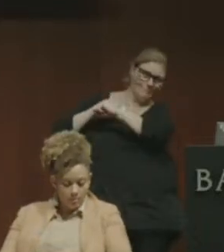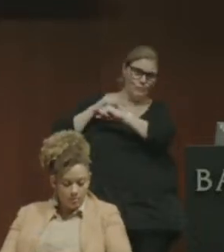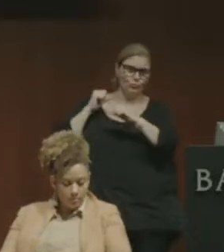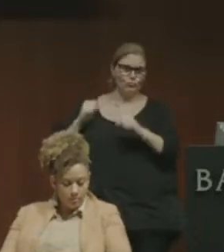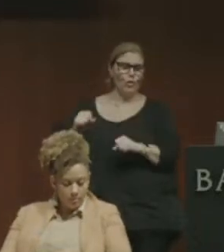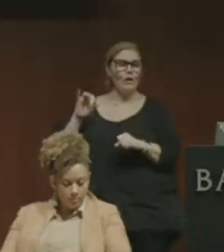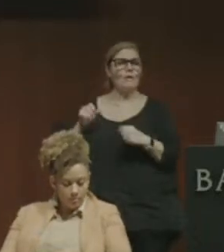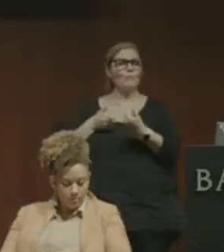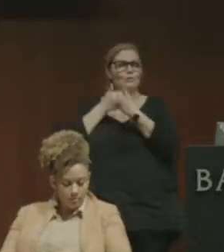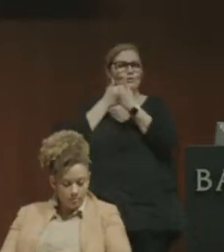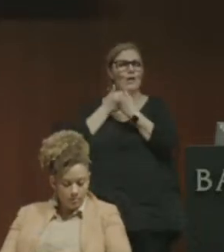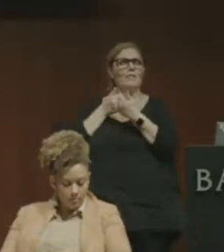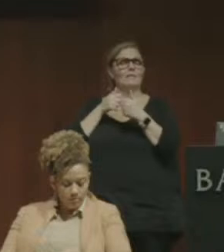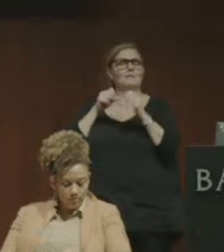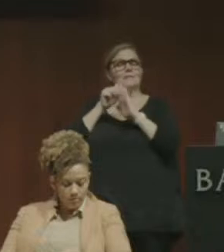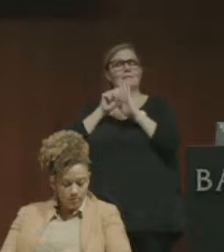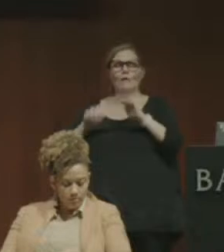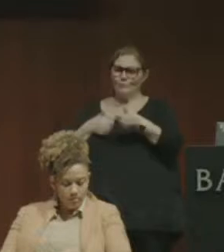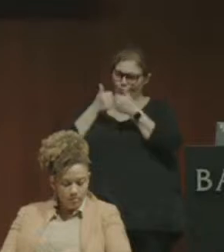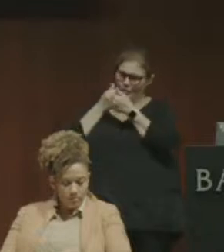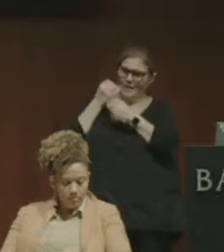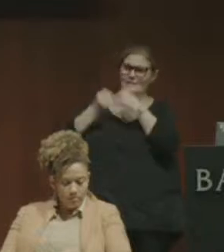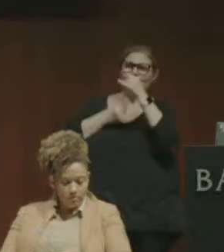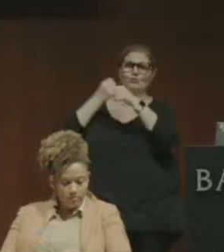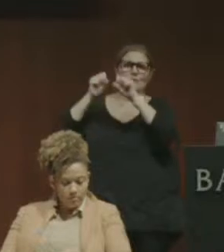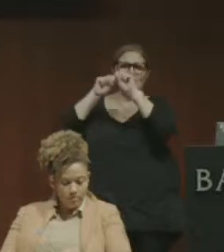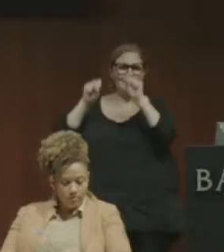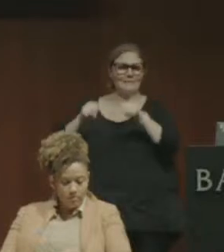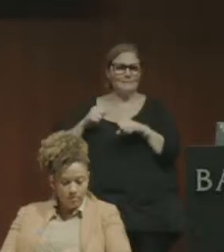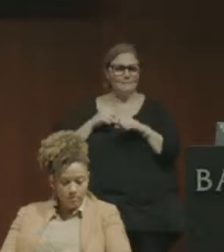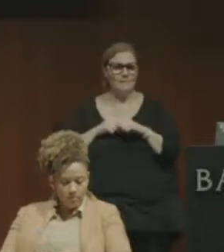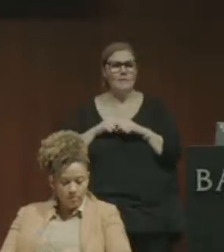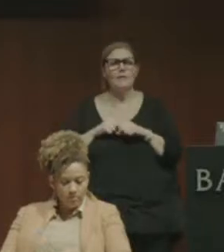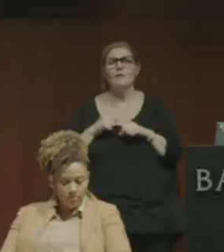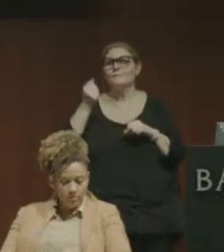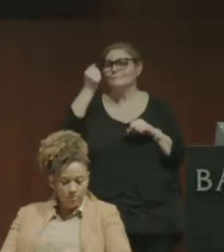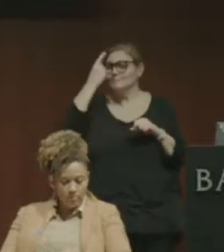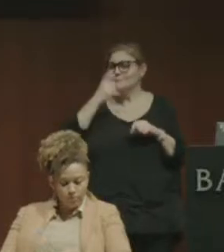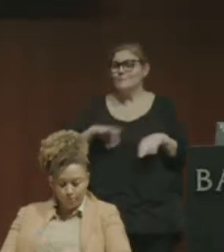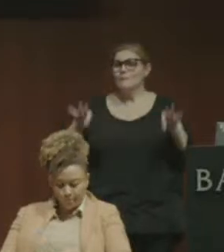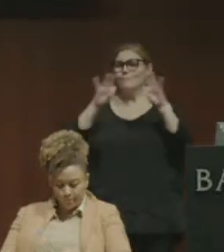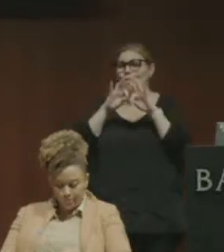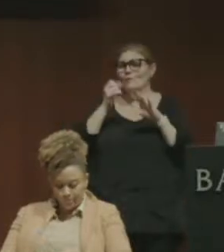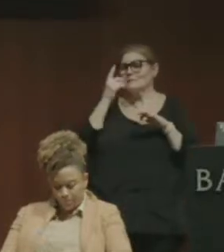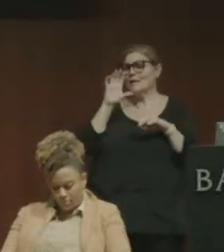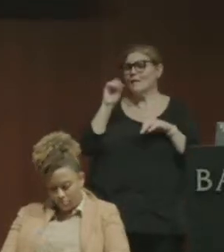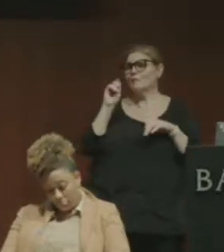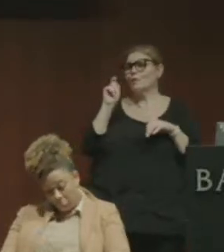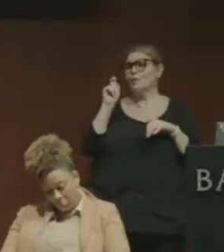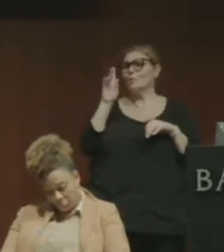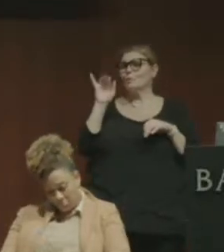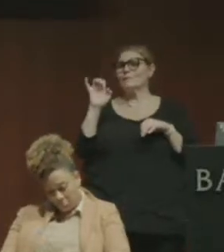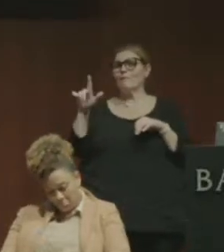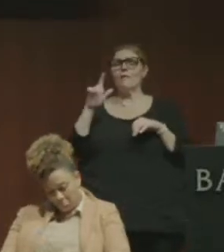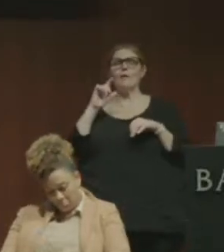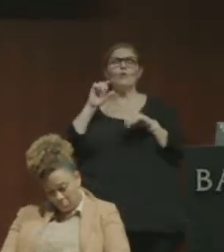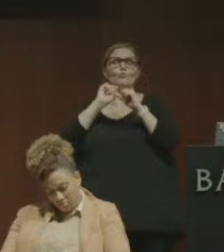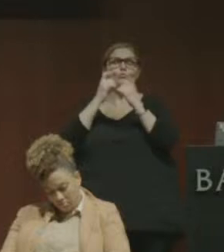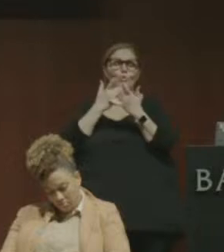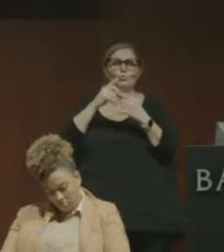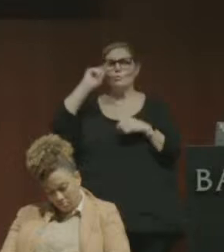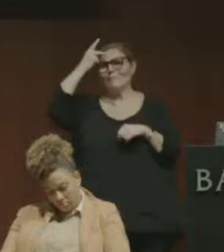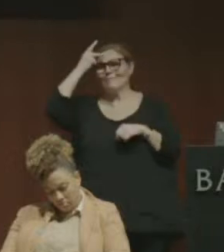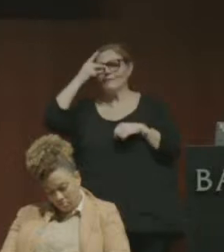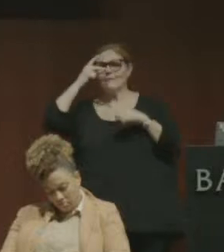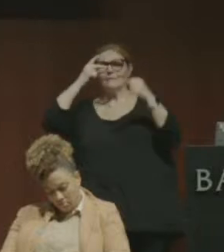they challenge the state and they challenge the international system. But it is important to understand how colonial, social, and political